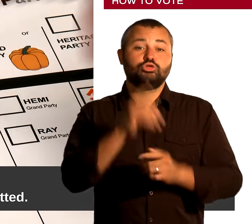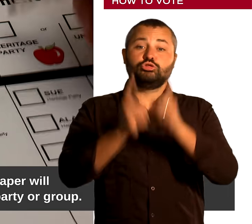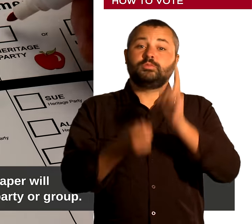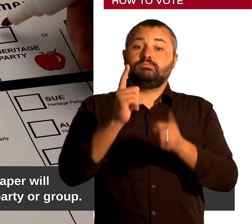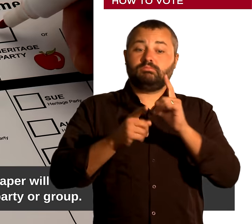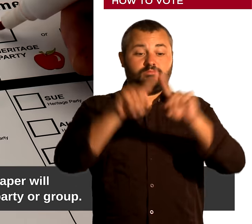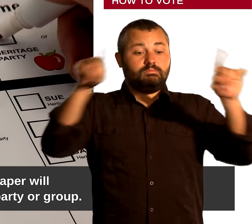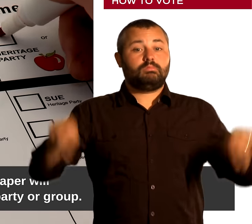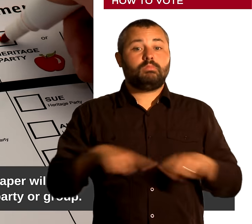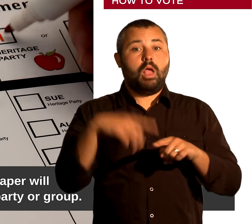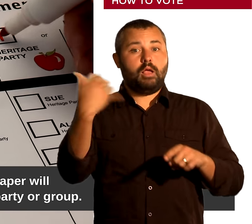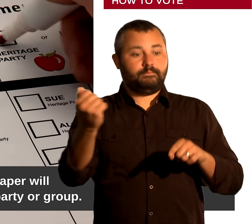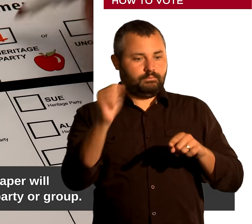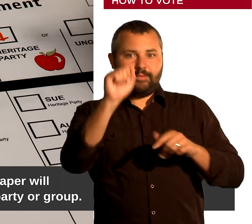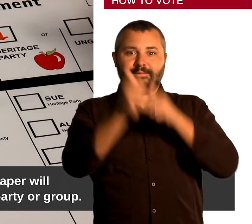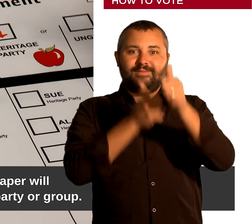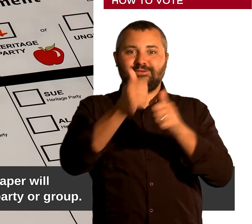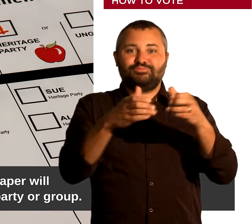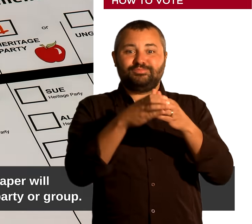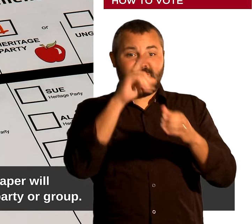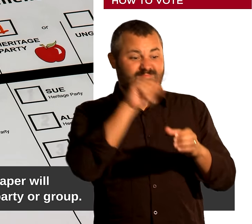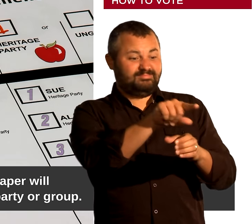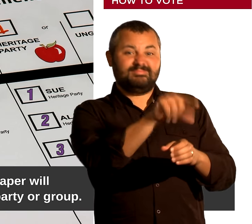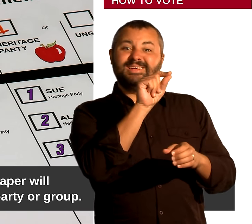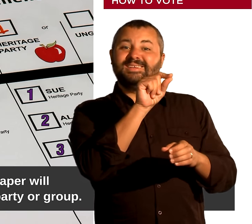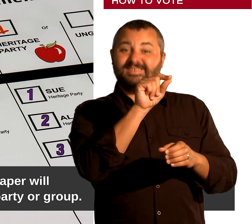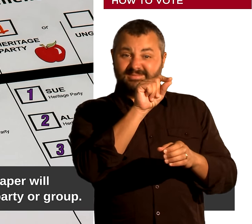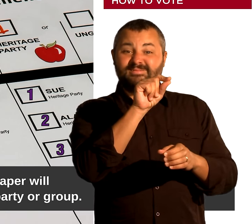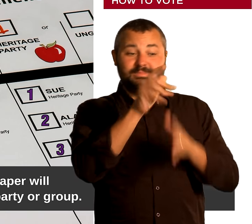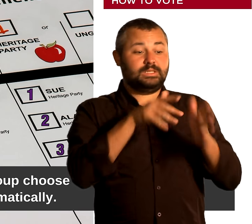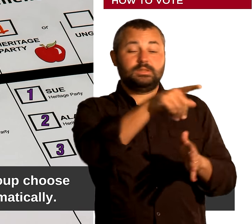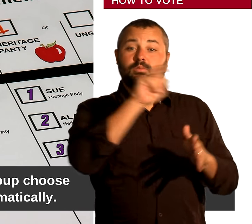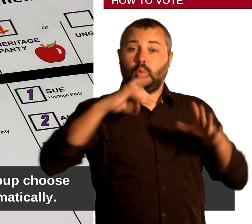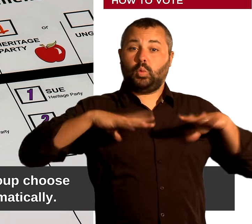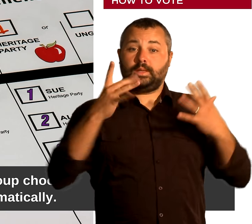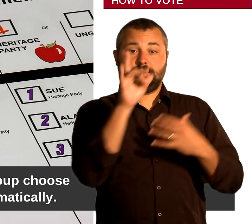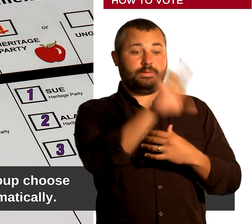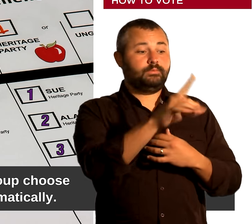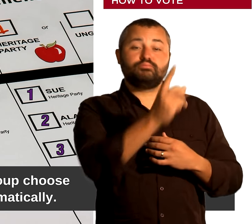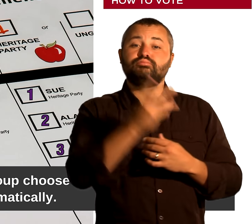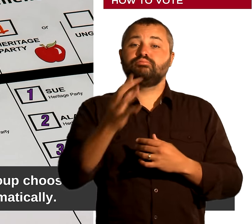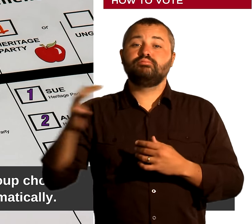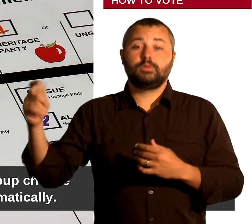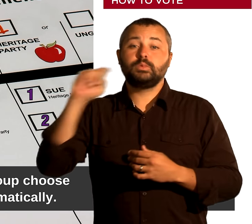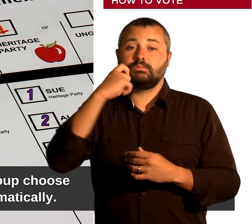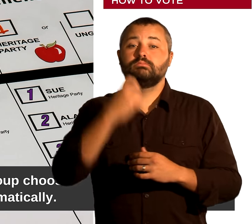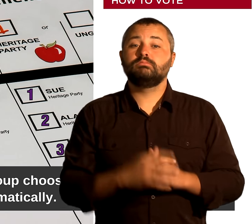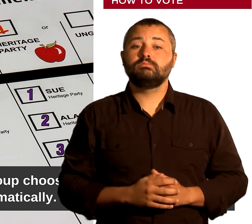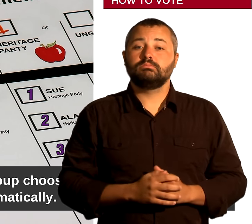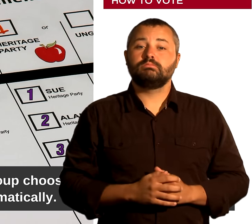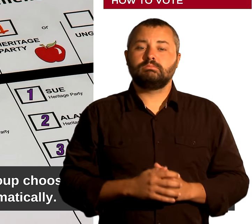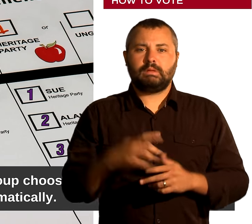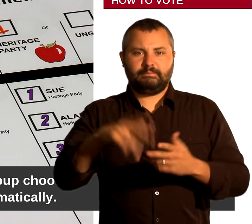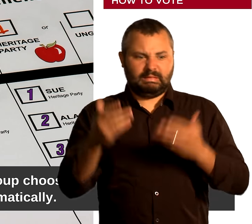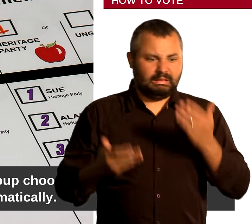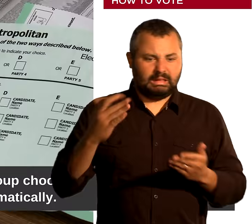omitted. Sometimes, the voting paper will allow you to pick a favourite party or group. That means that the party or group choose the rest of your vote